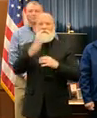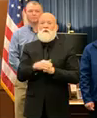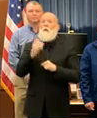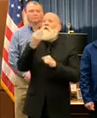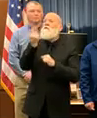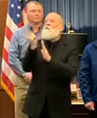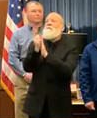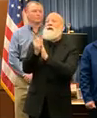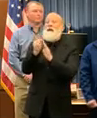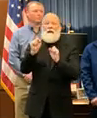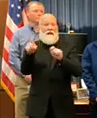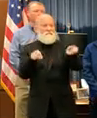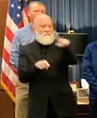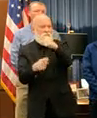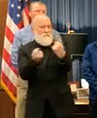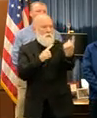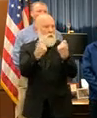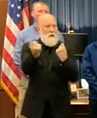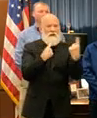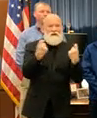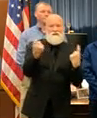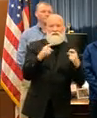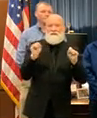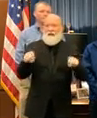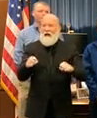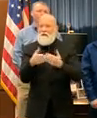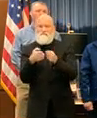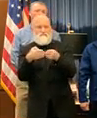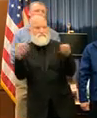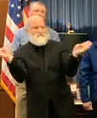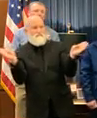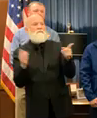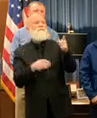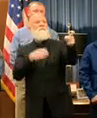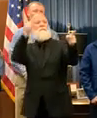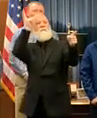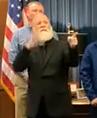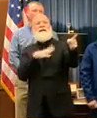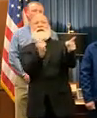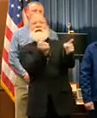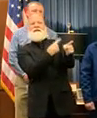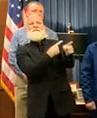two, and really anyone's available if you have something for them.